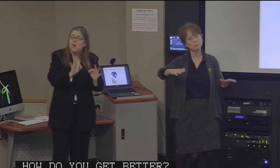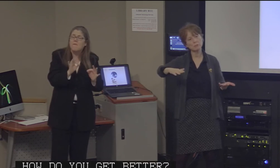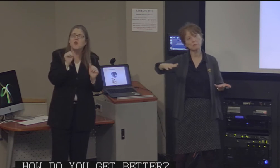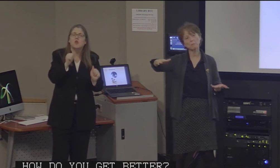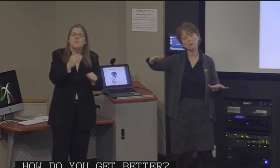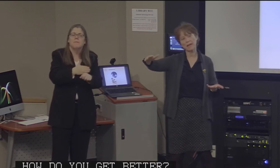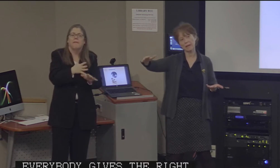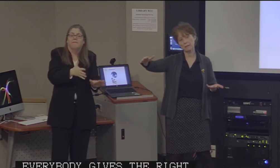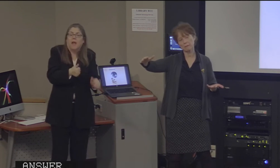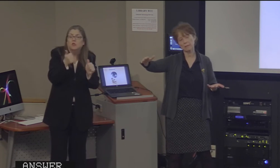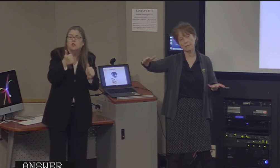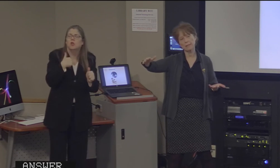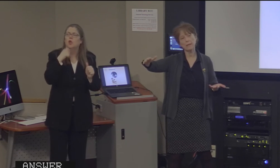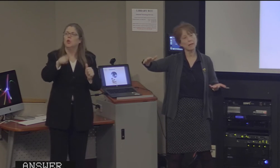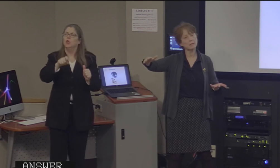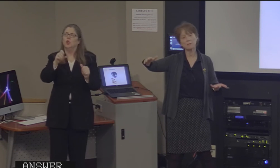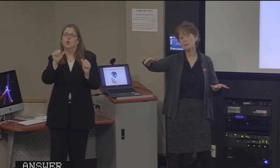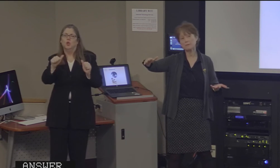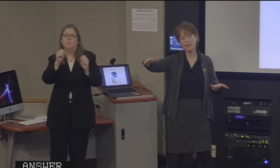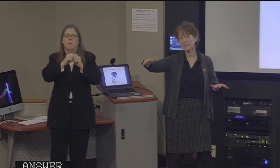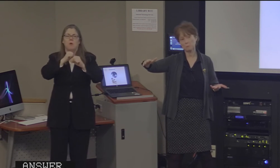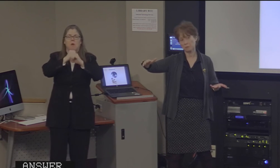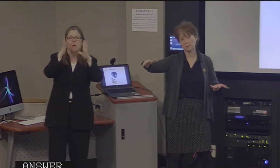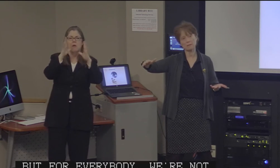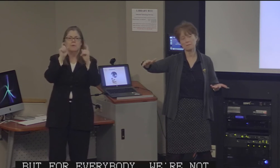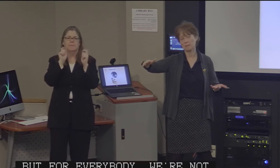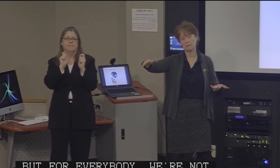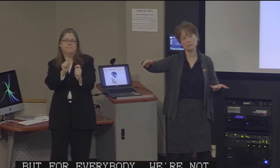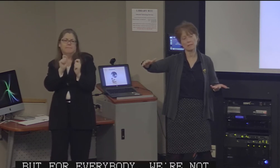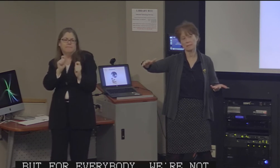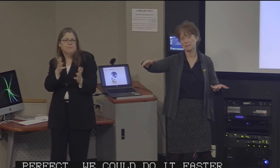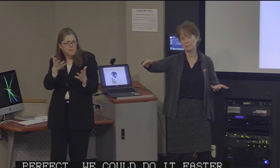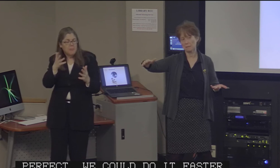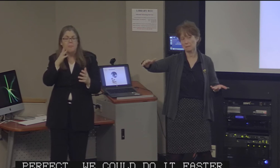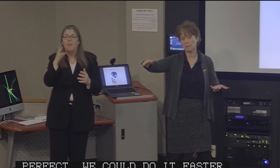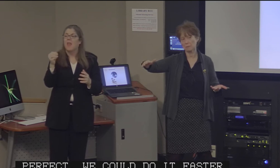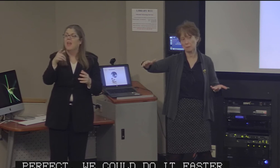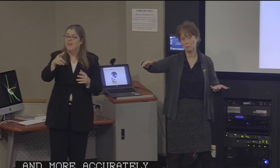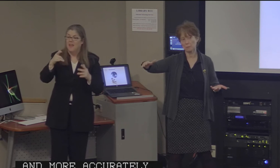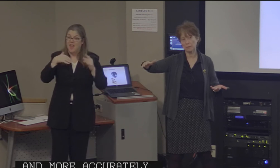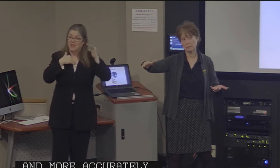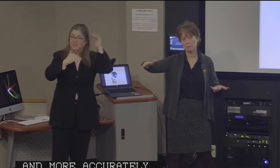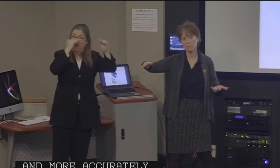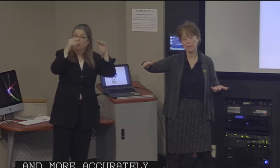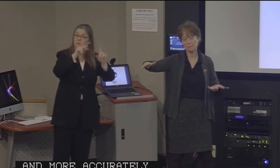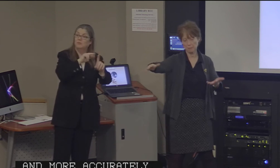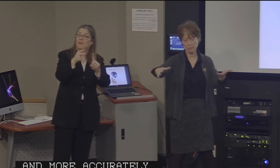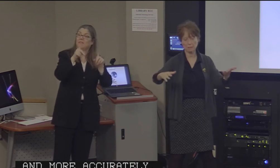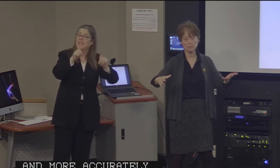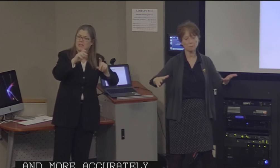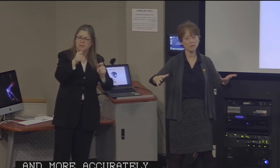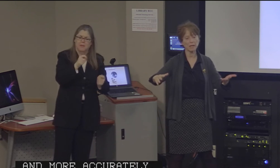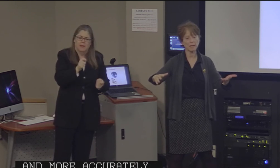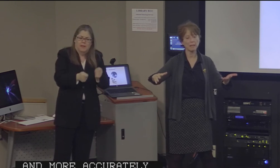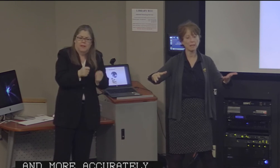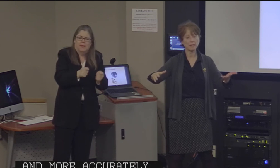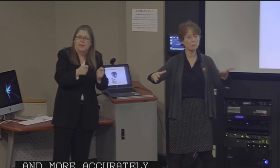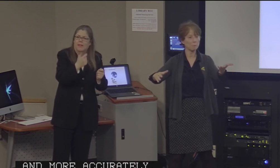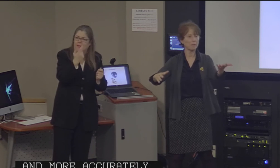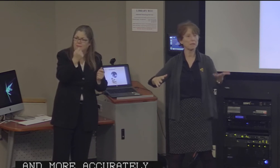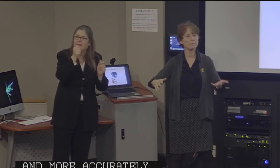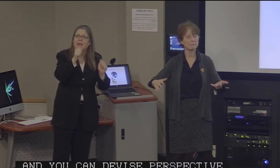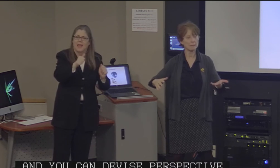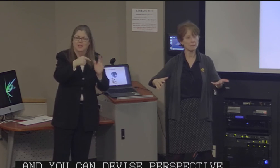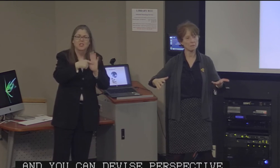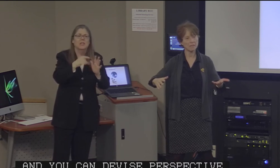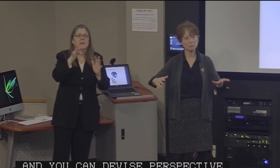we could do it more accurately, and you can devise perspective-taking tests that adults have trouble with. You only have to make the display. They won't